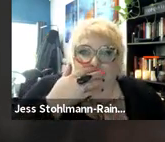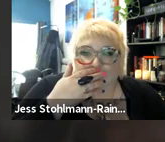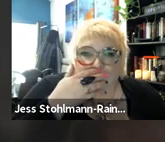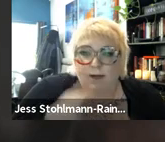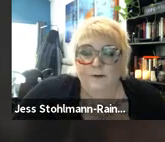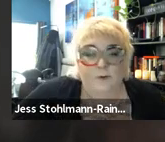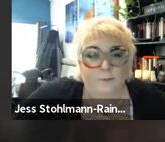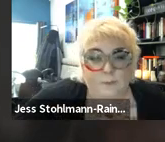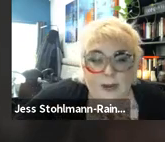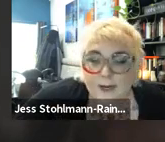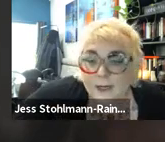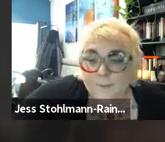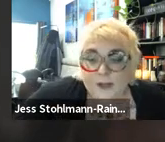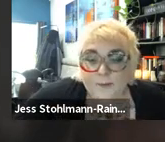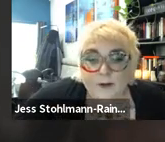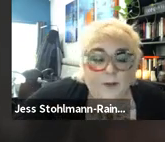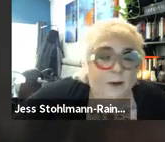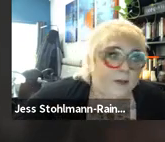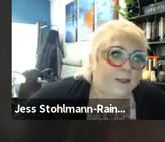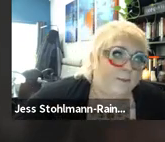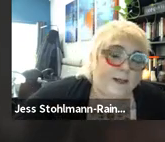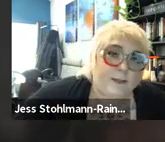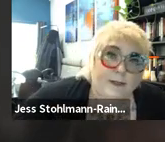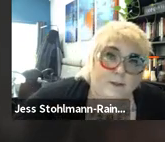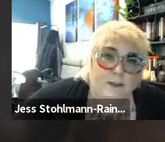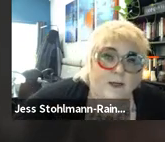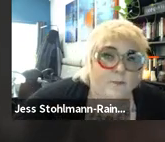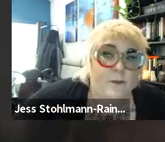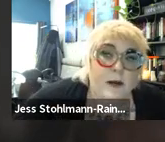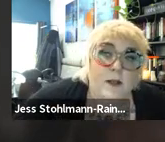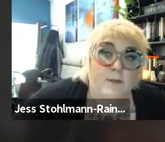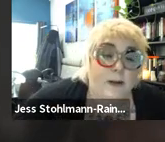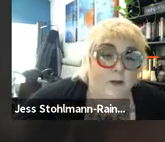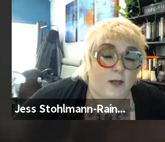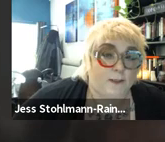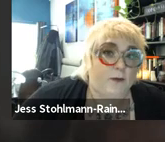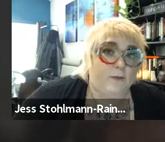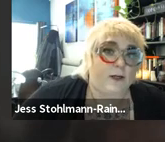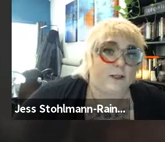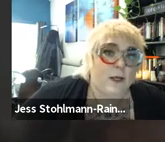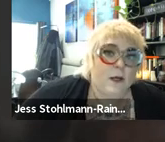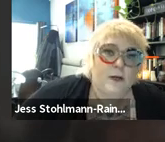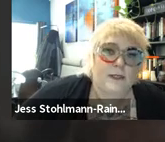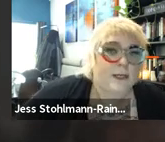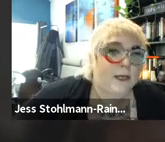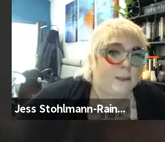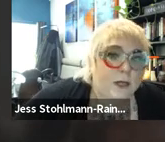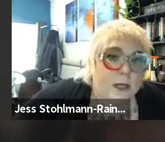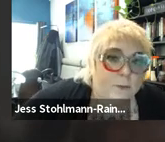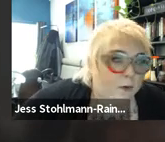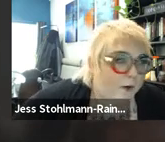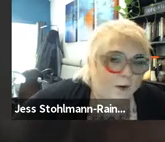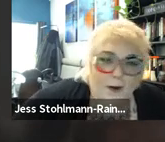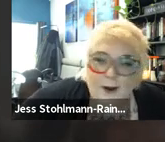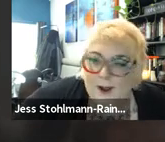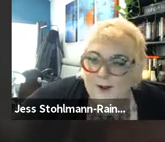started in this country they were formed by community members impacted by suicide and primarily by lost survivors which i think is